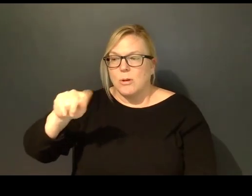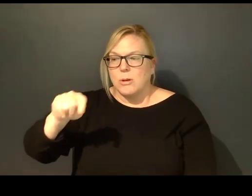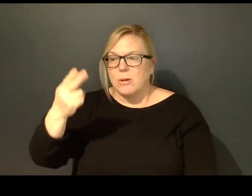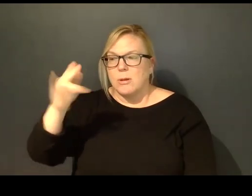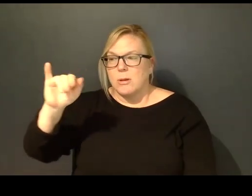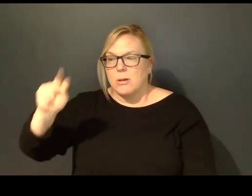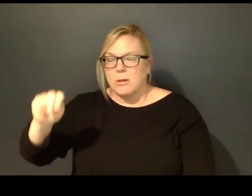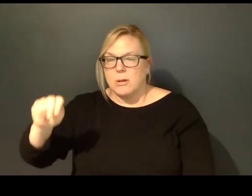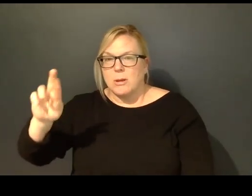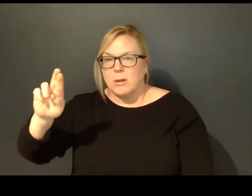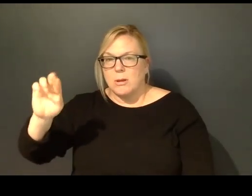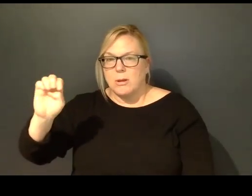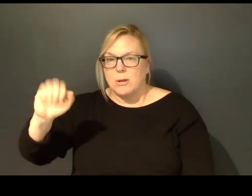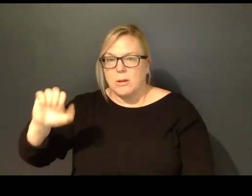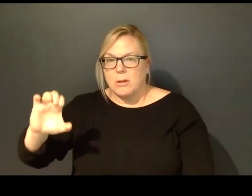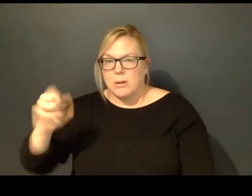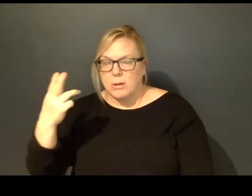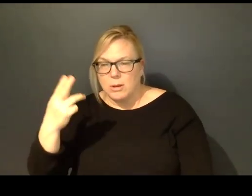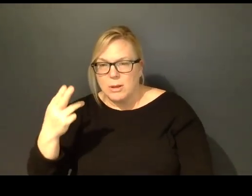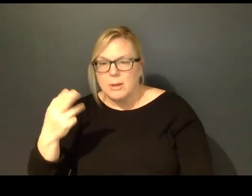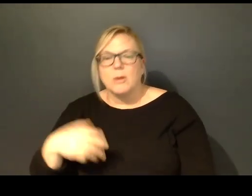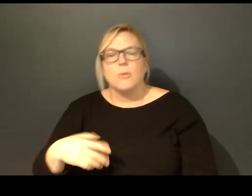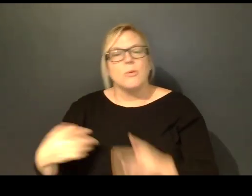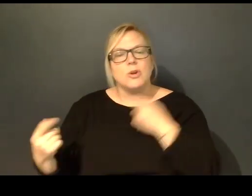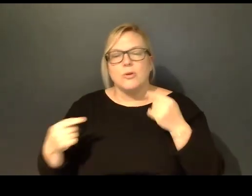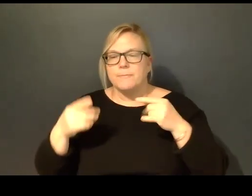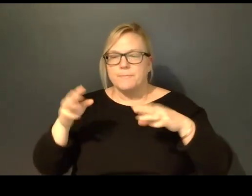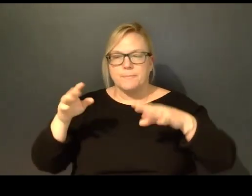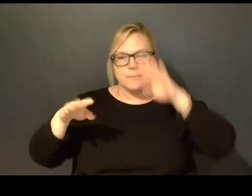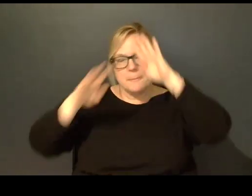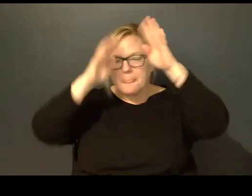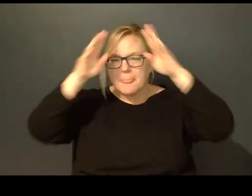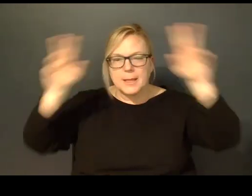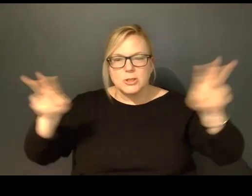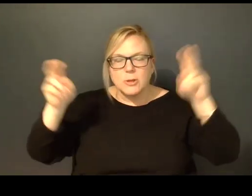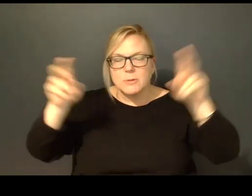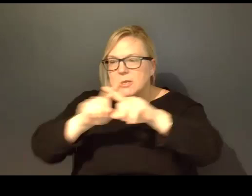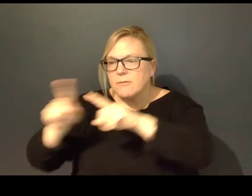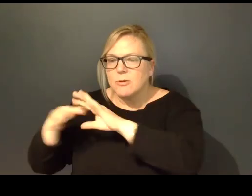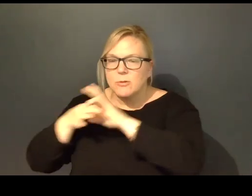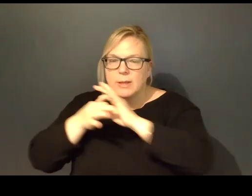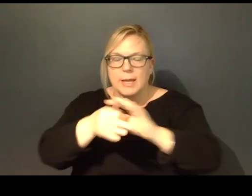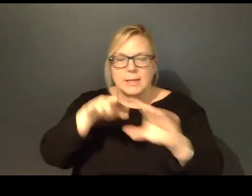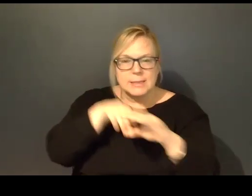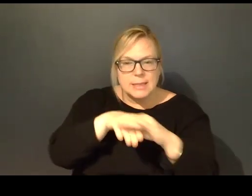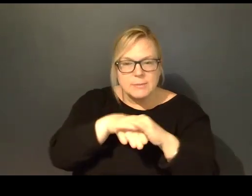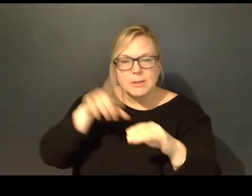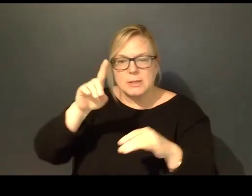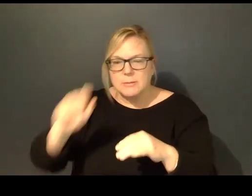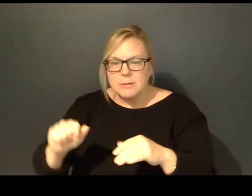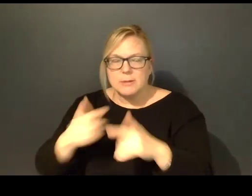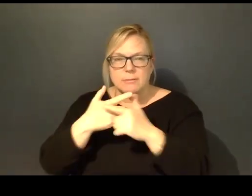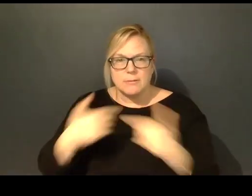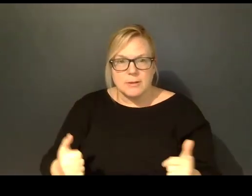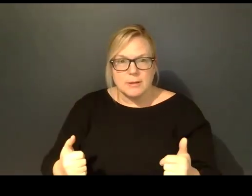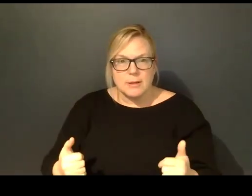with related to accessibility, equity, inclusion, disability. Basically, when someone shows up at my door and says,